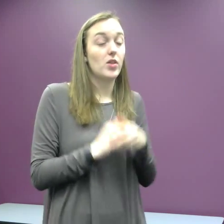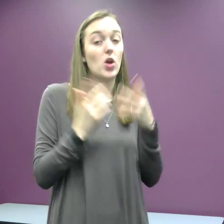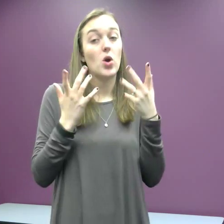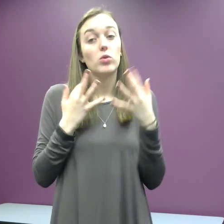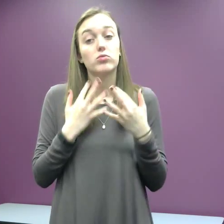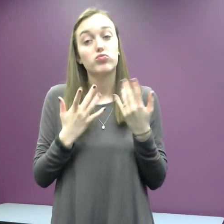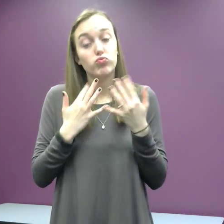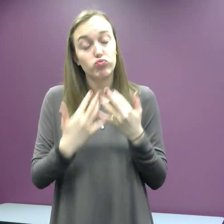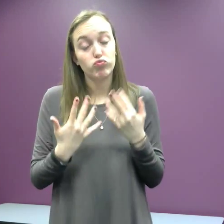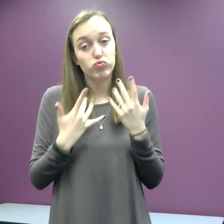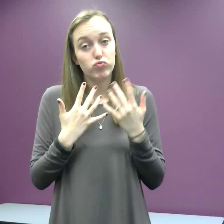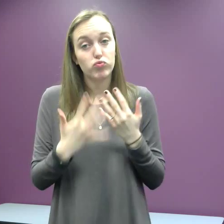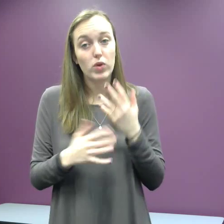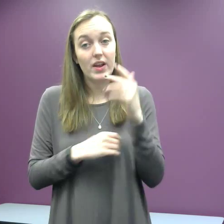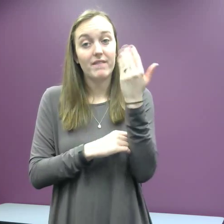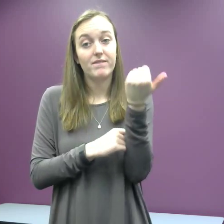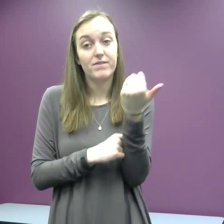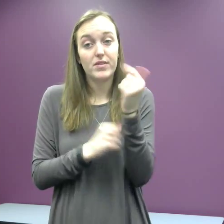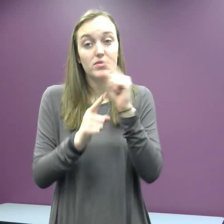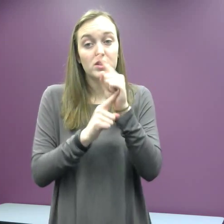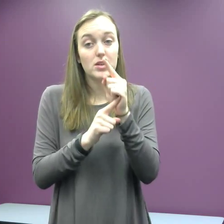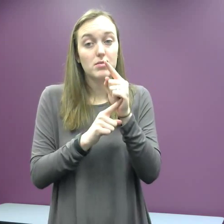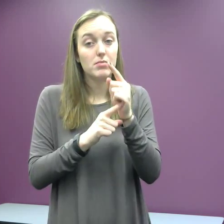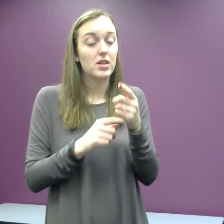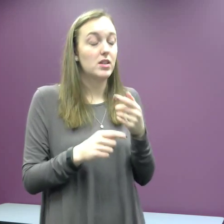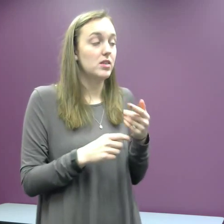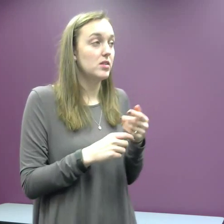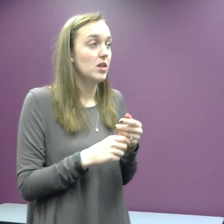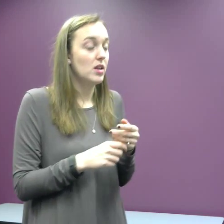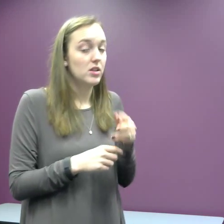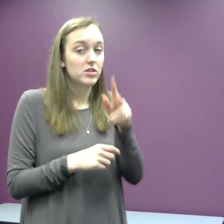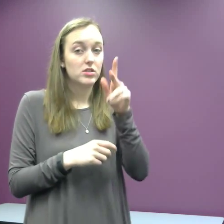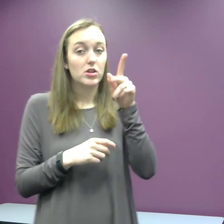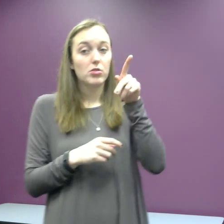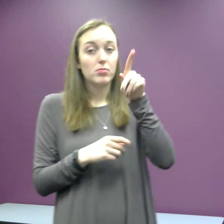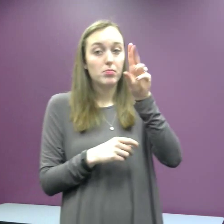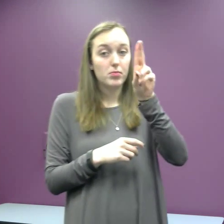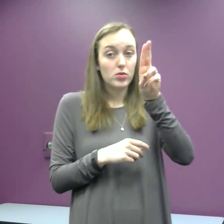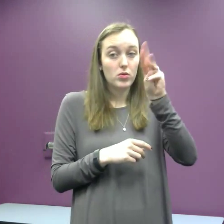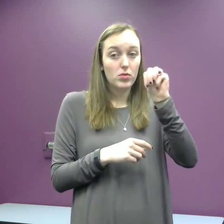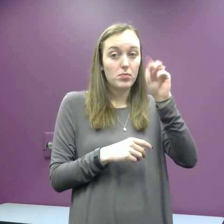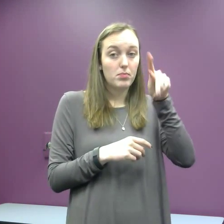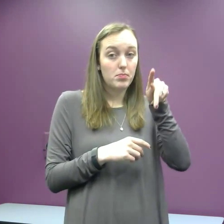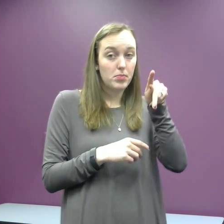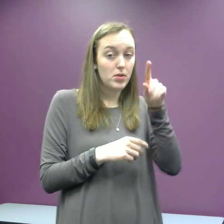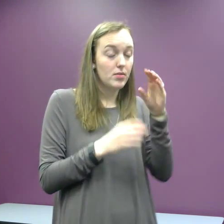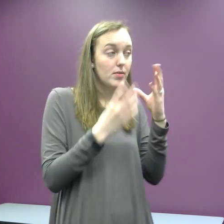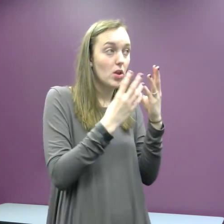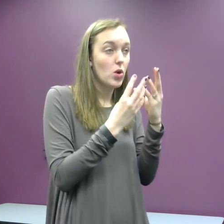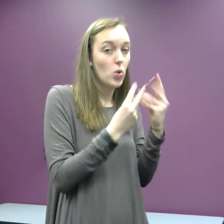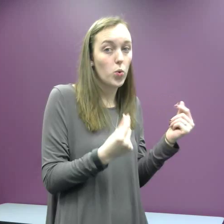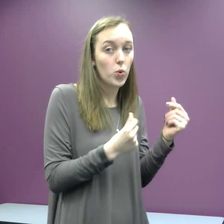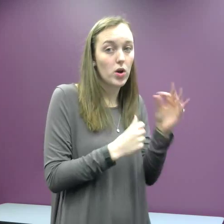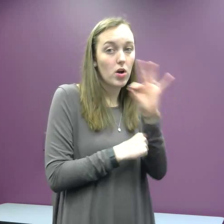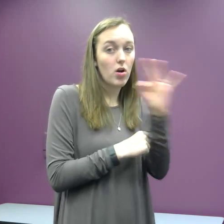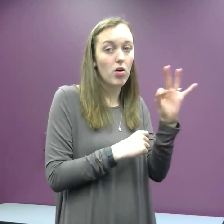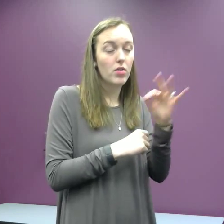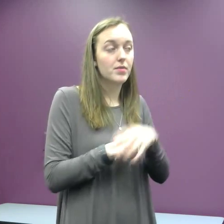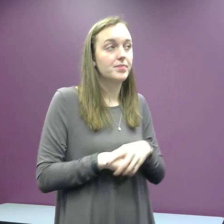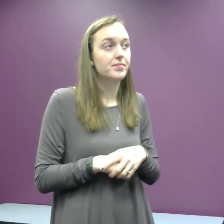minutes before shutting the pump down. The reason for this is if you don't shut the pump down and you have the heater off, or rather, even if you have the